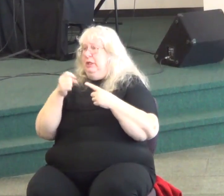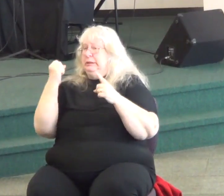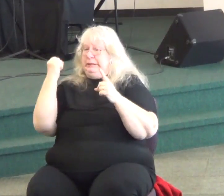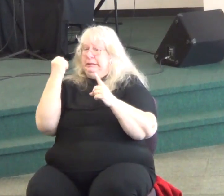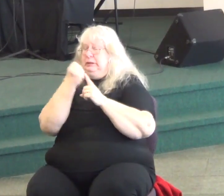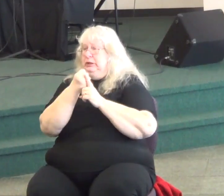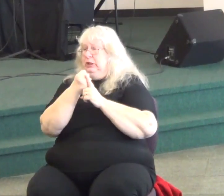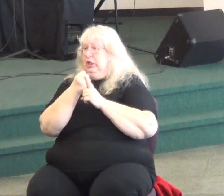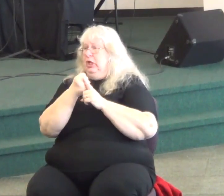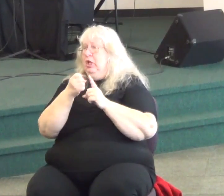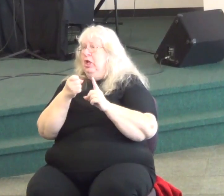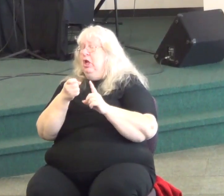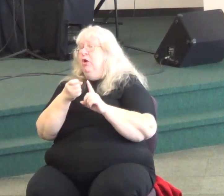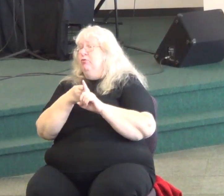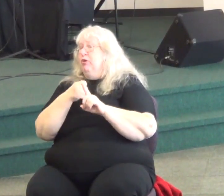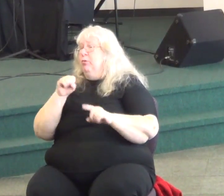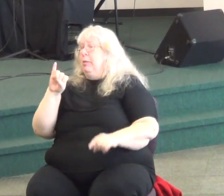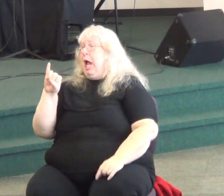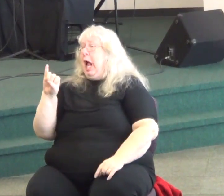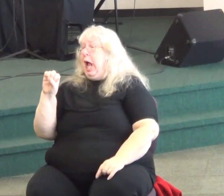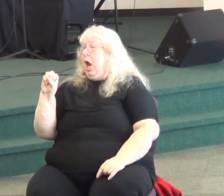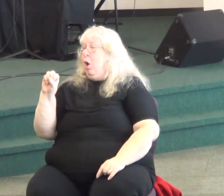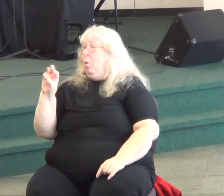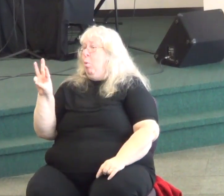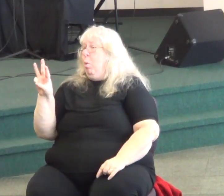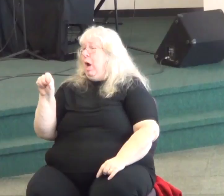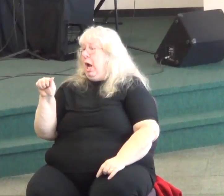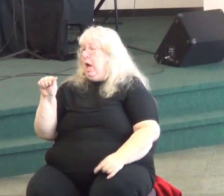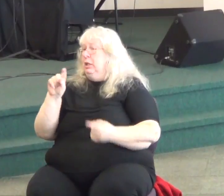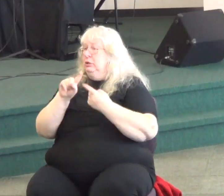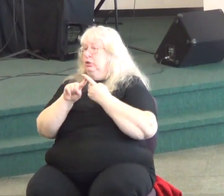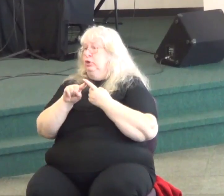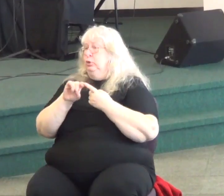to Indiana. 47 of them hit, and it killed